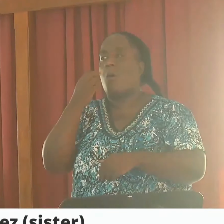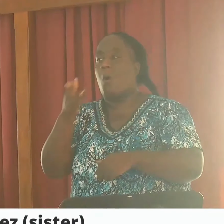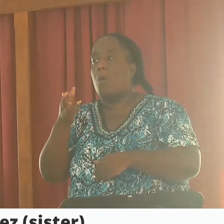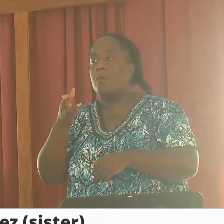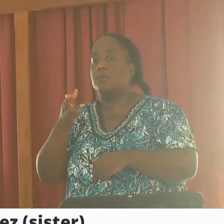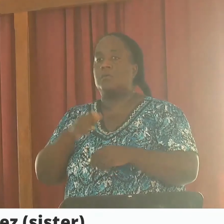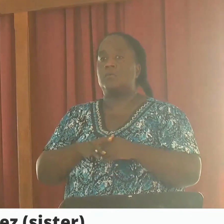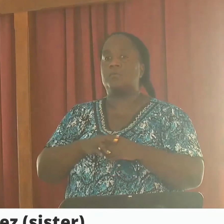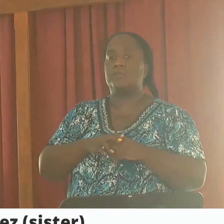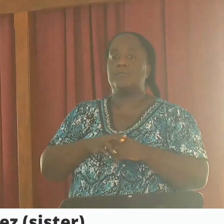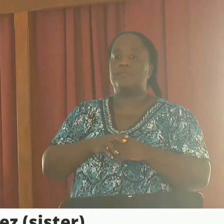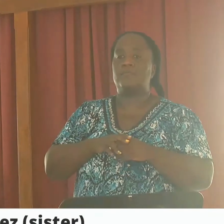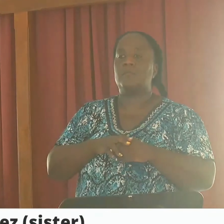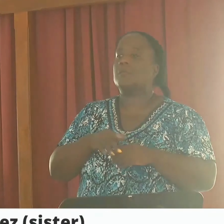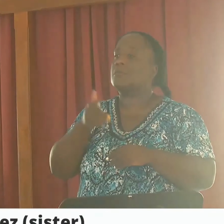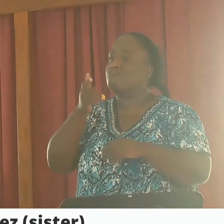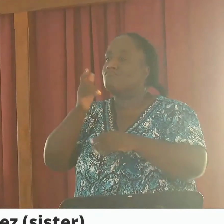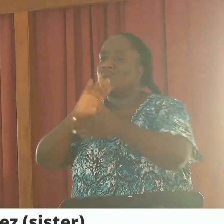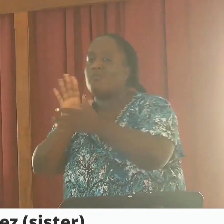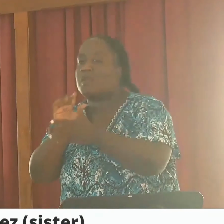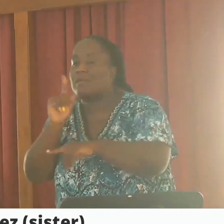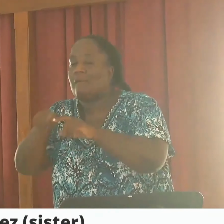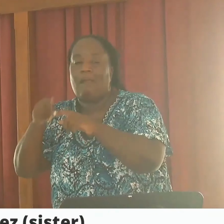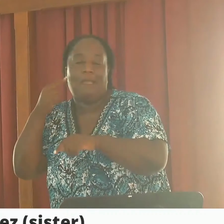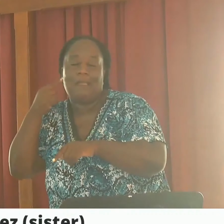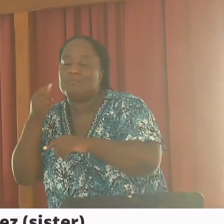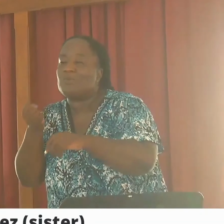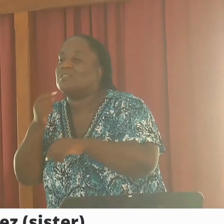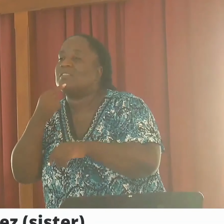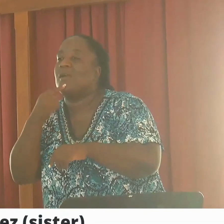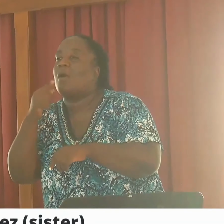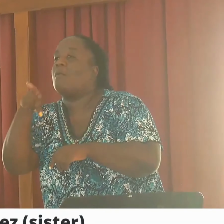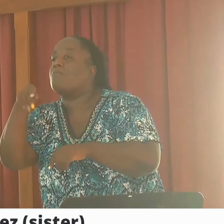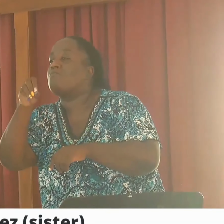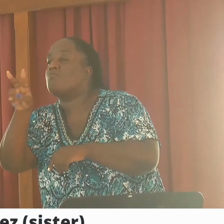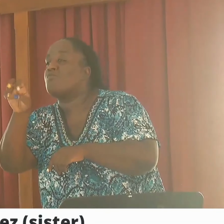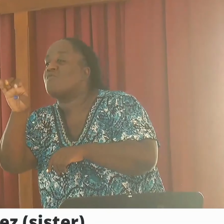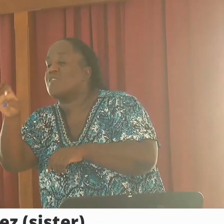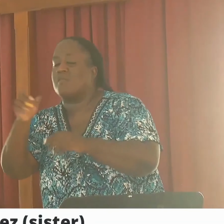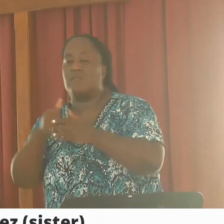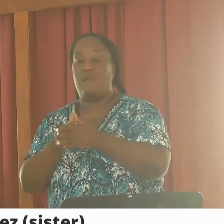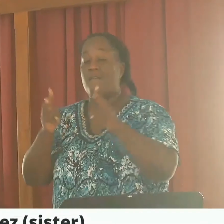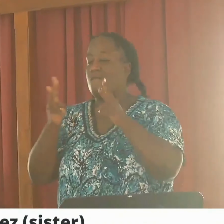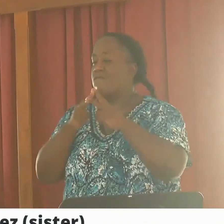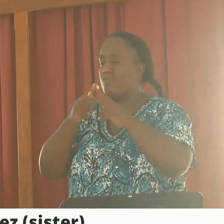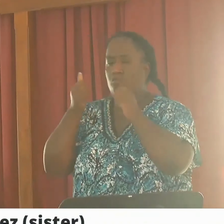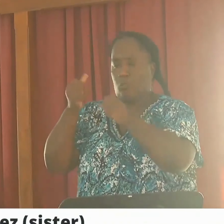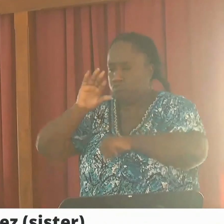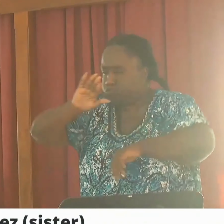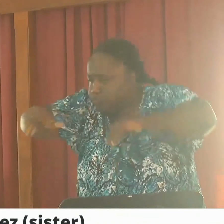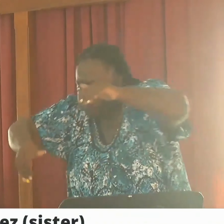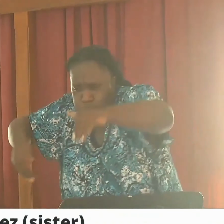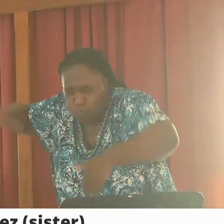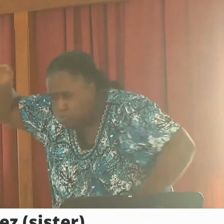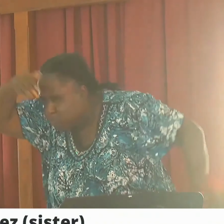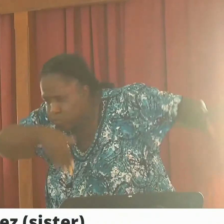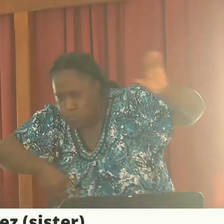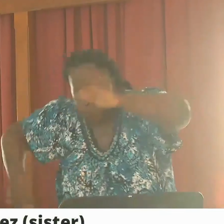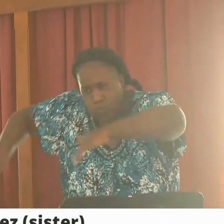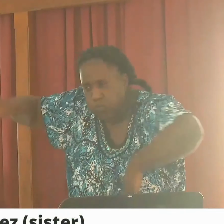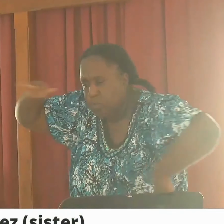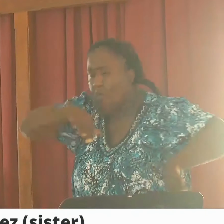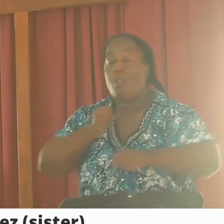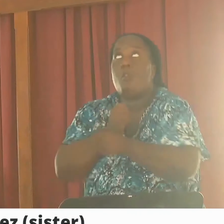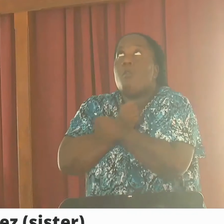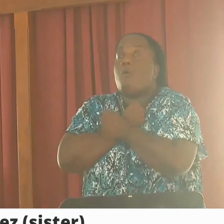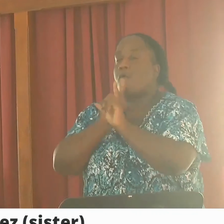poovie, as he would call it. He was also a very strong swimmer and loved